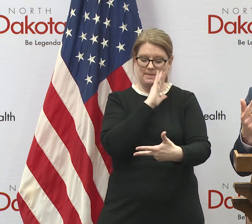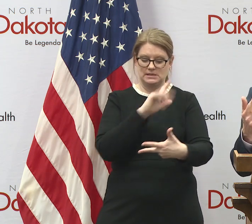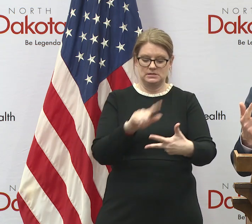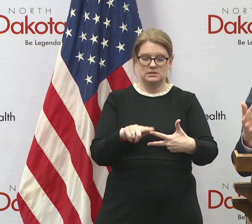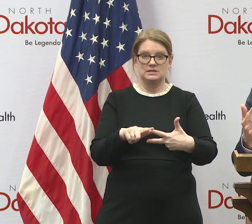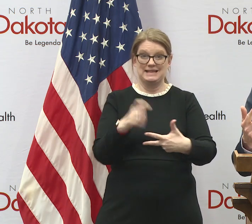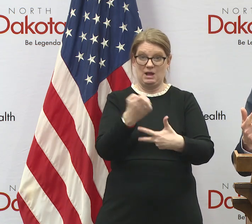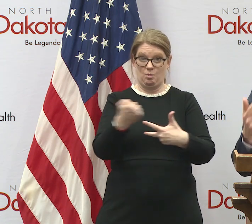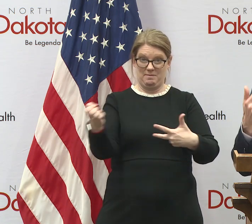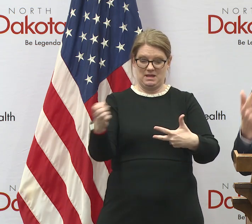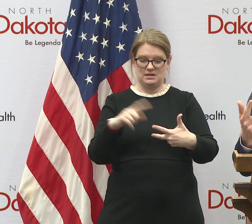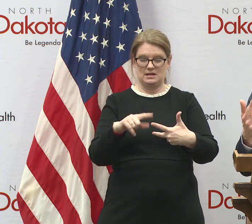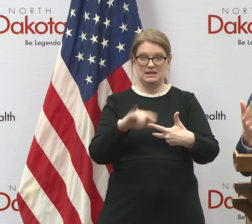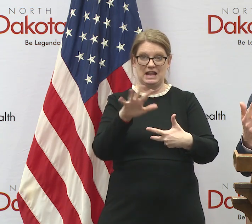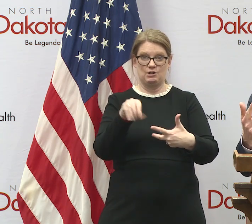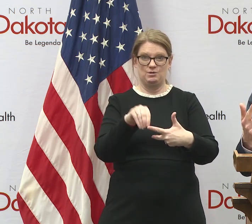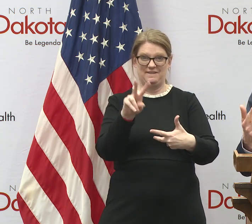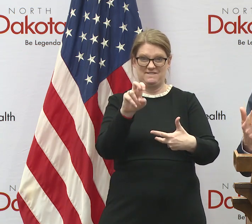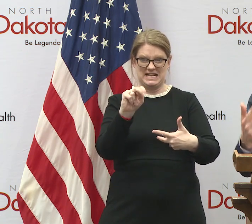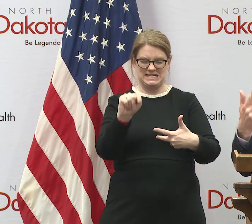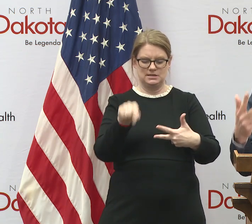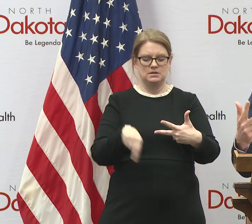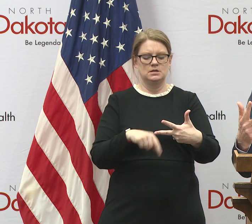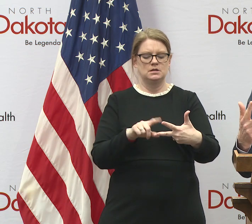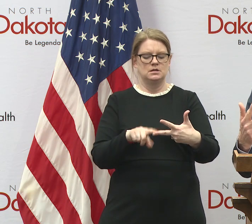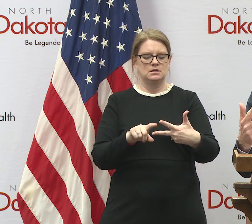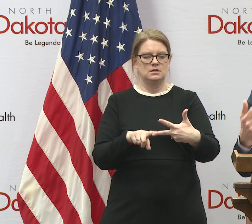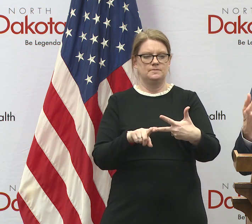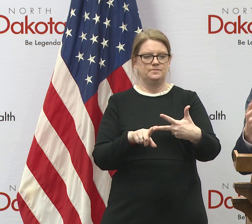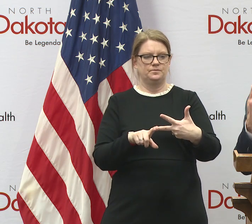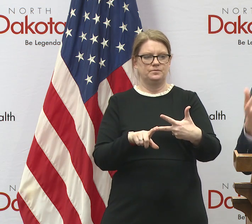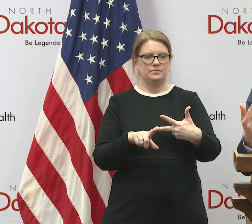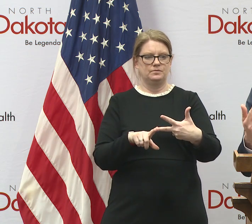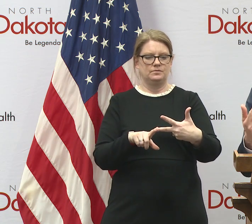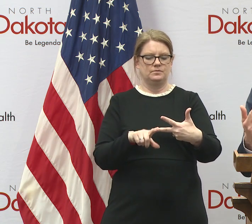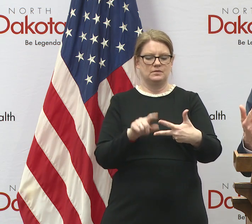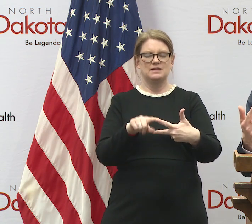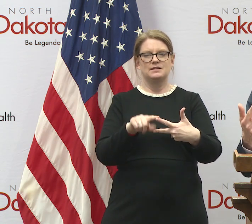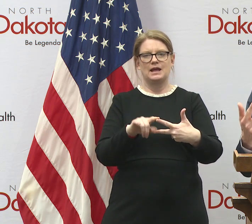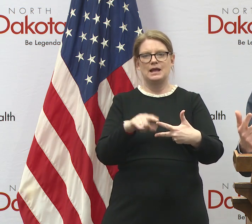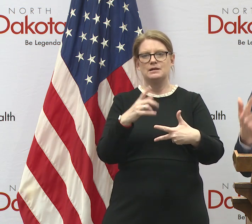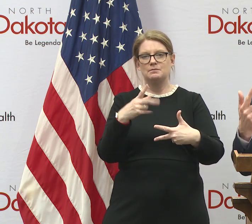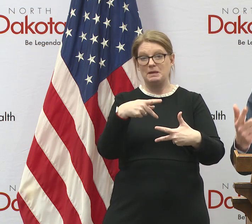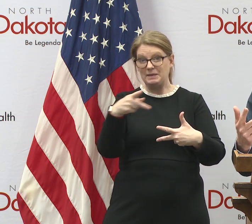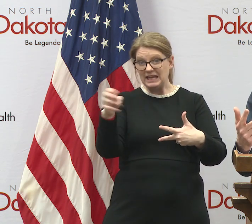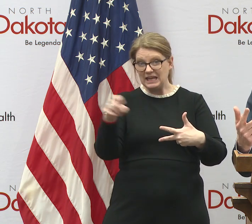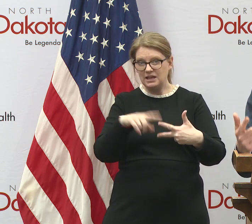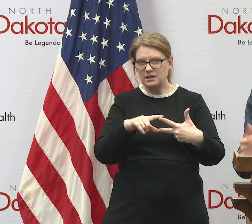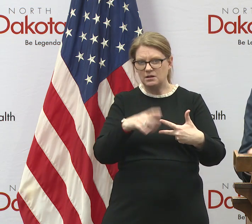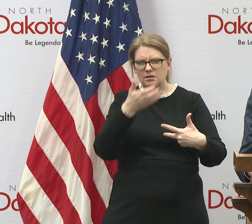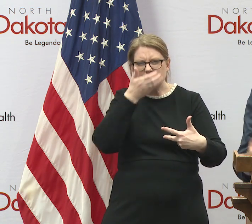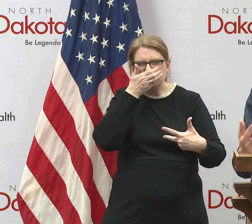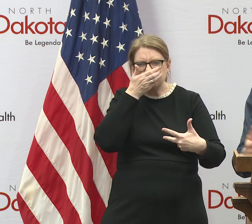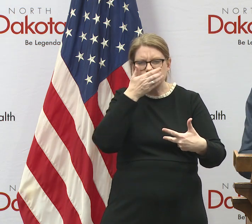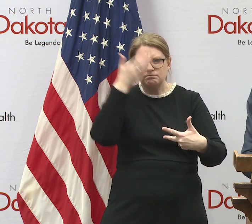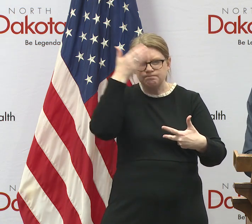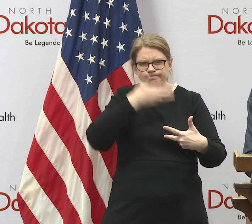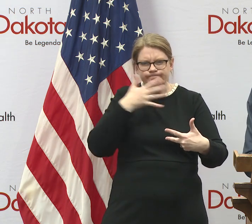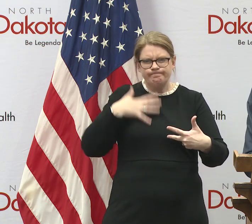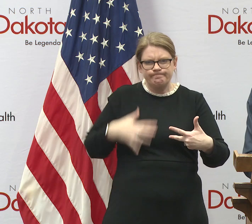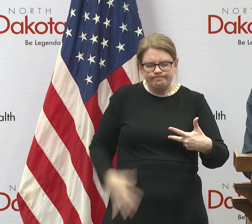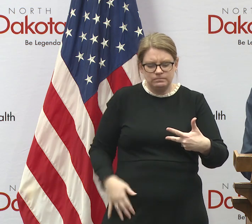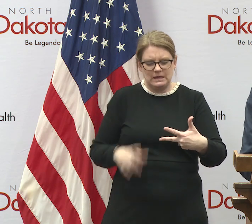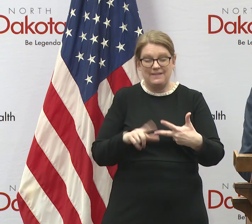is equipment, including ventilators, and 3 is ventilators and personal protective equipment for the medical personnel, and then the